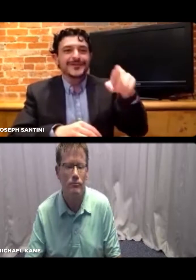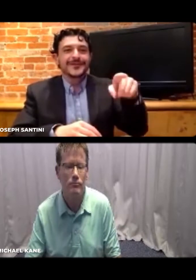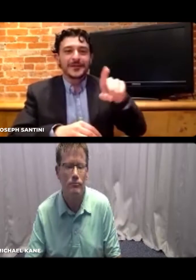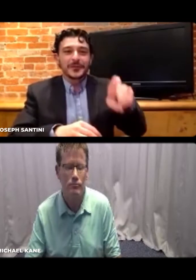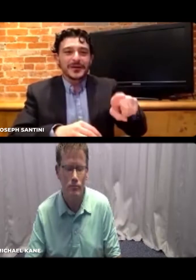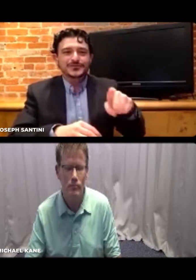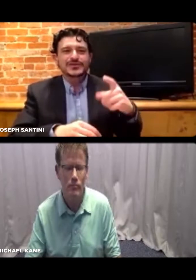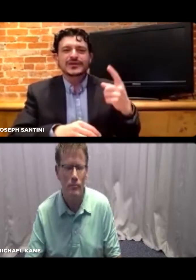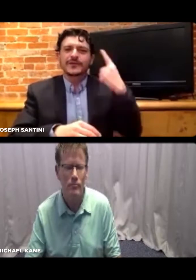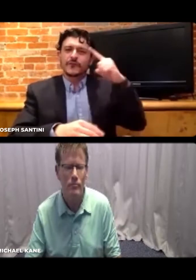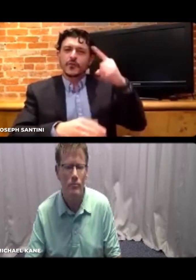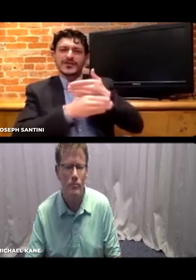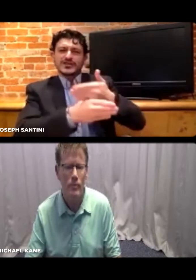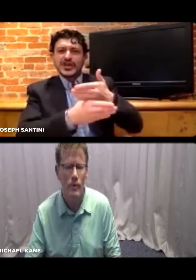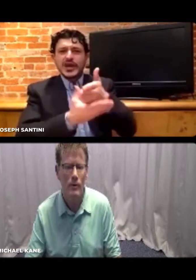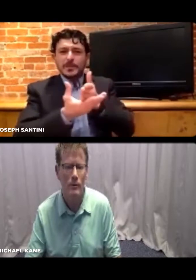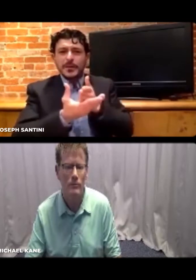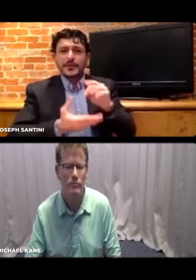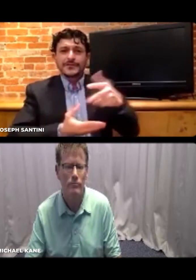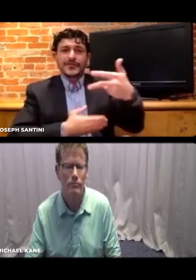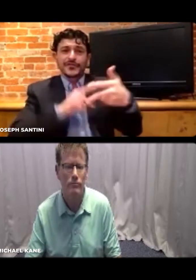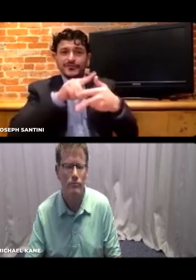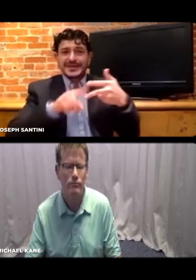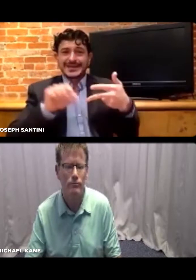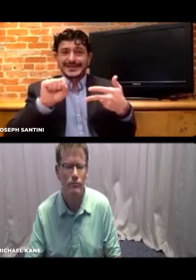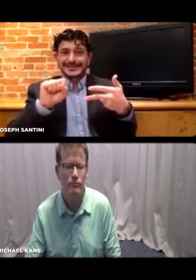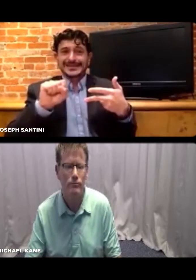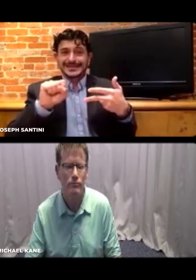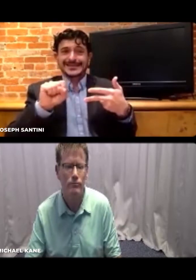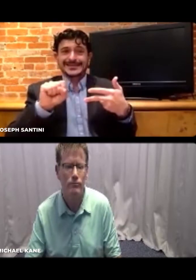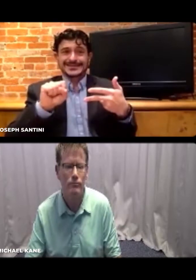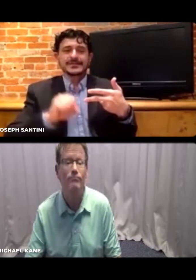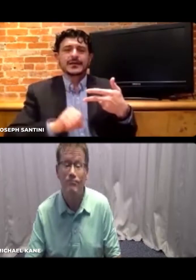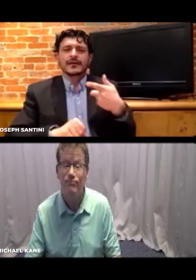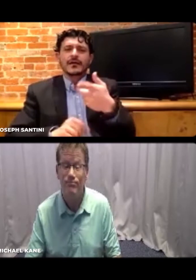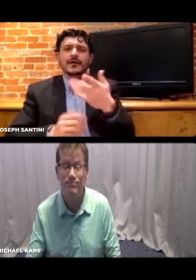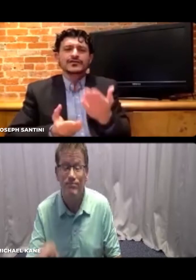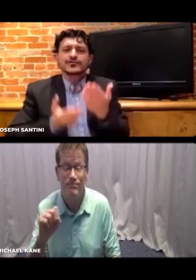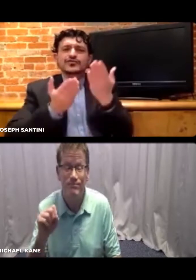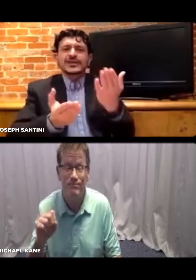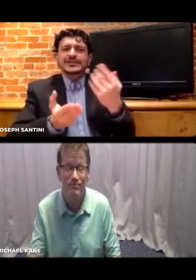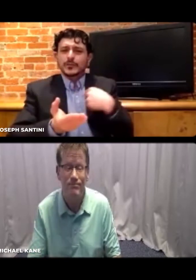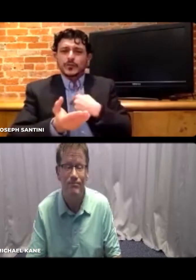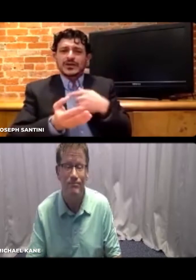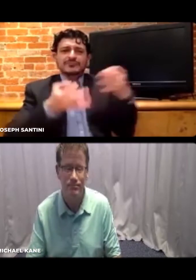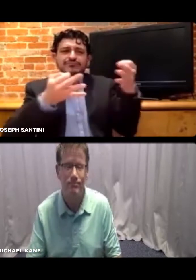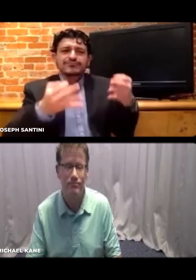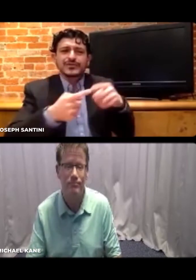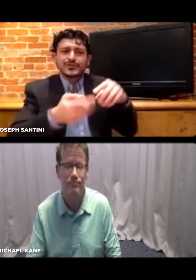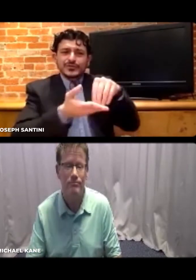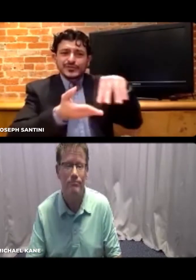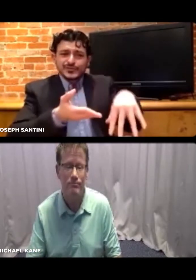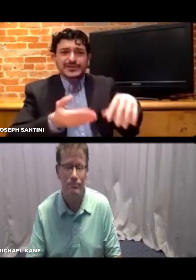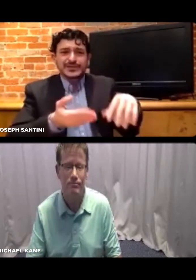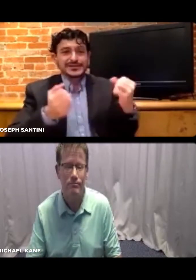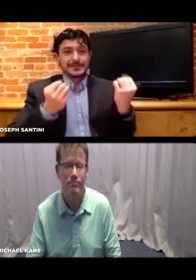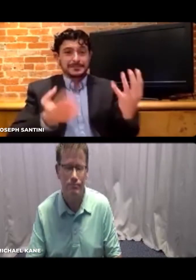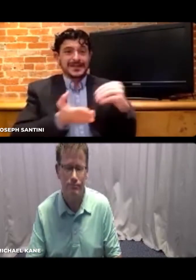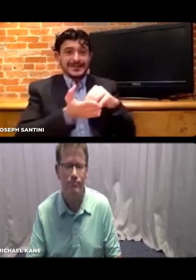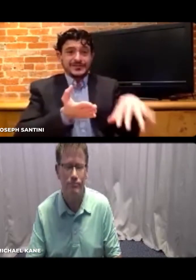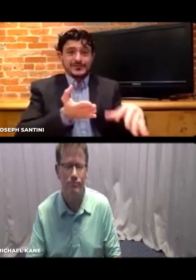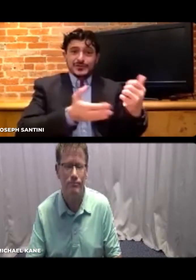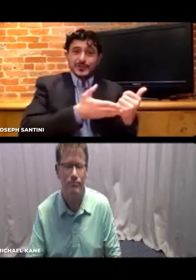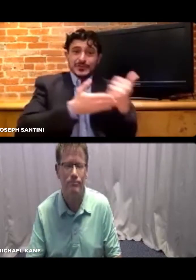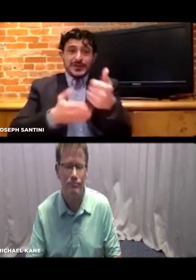for the 3 S's that you mentioned, Mike, and the share. A lot of the students do want to help